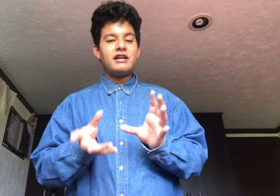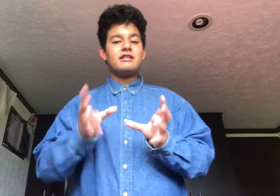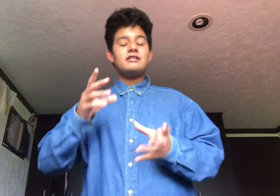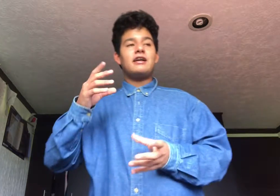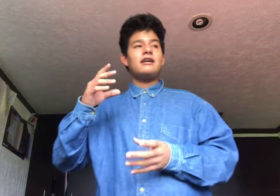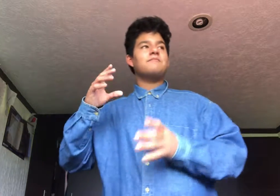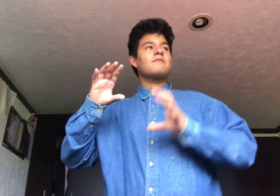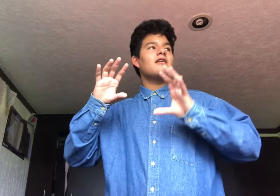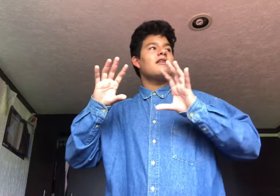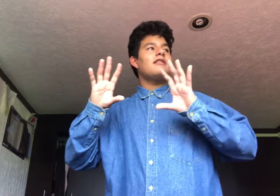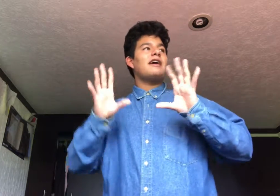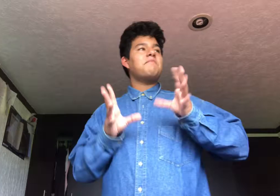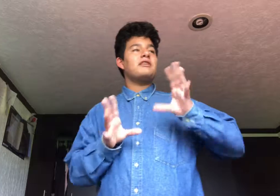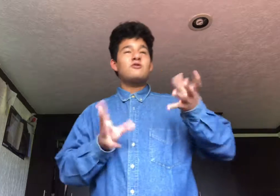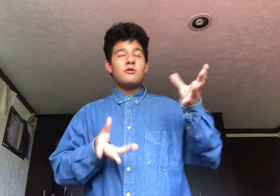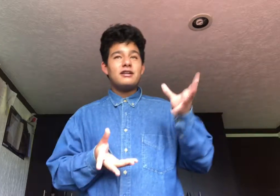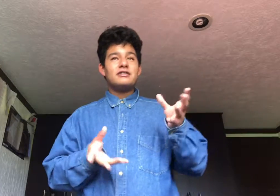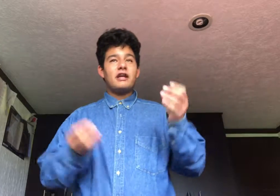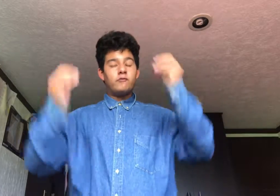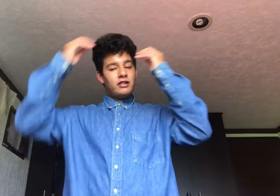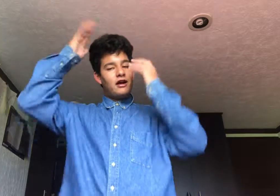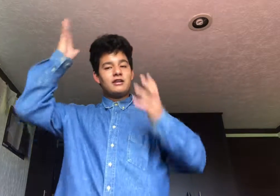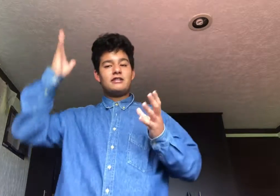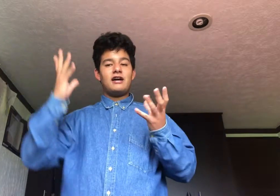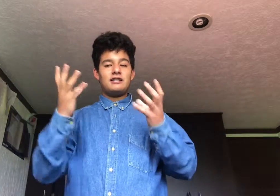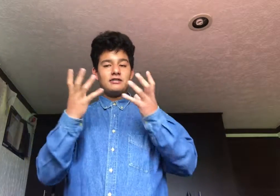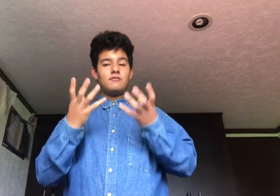engines, that Victorian style with large hats, some